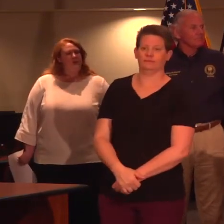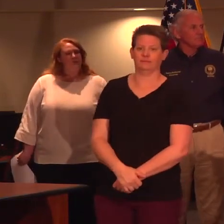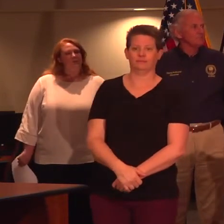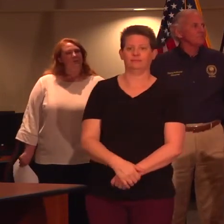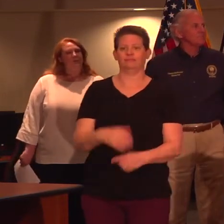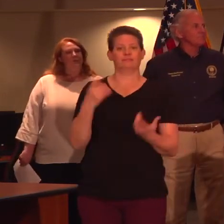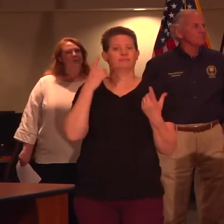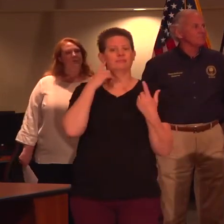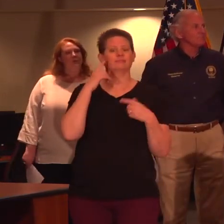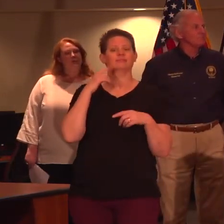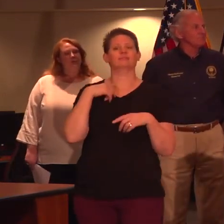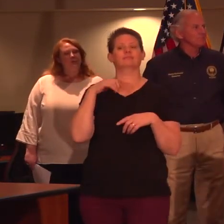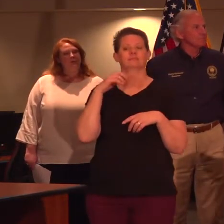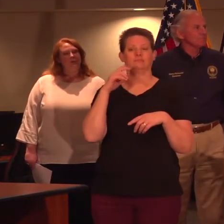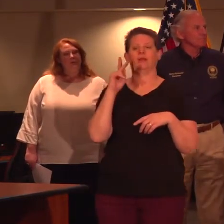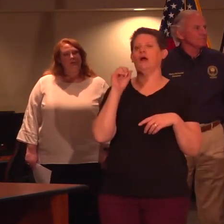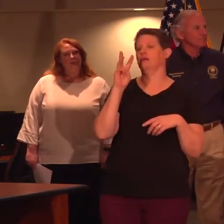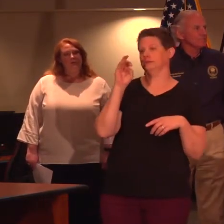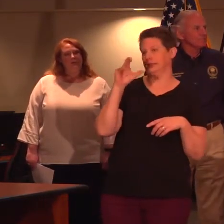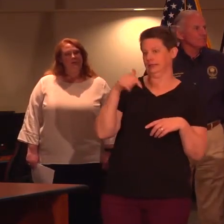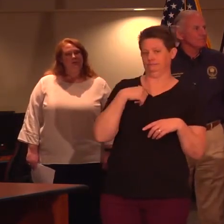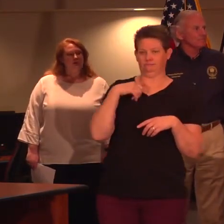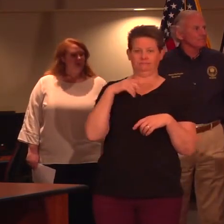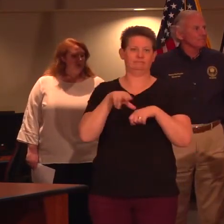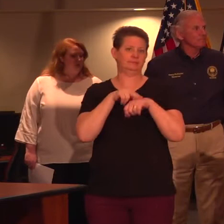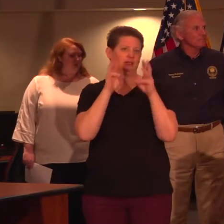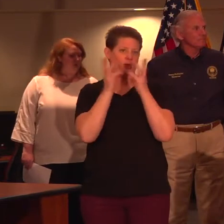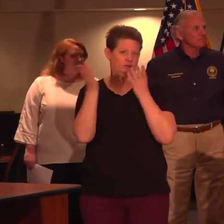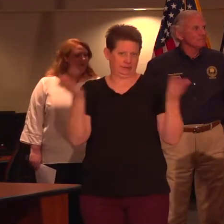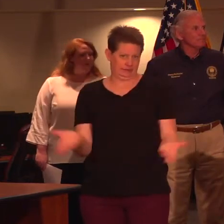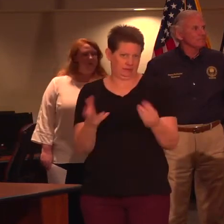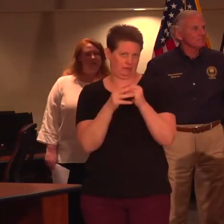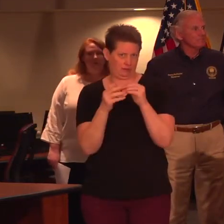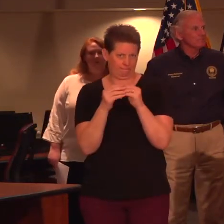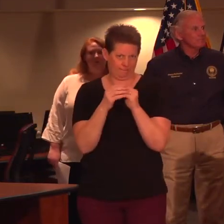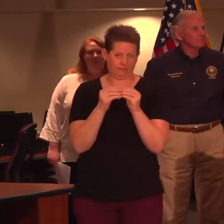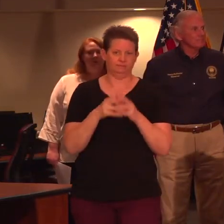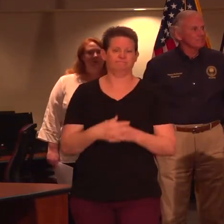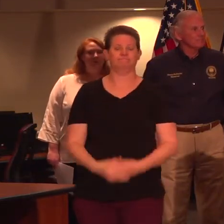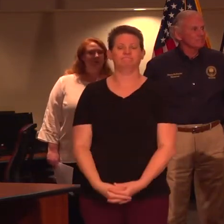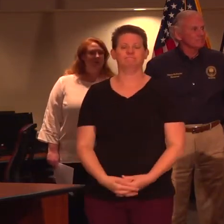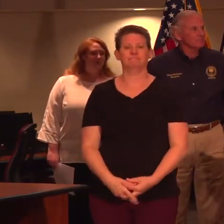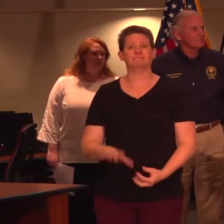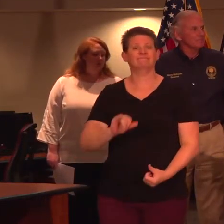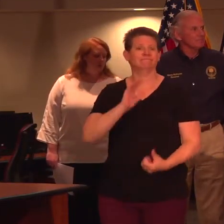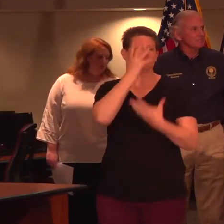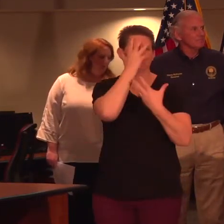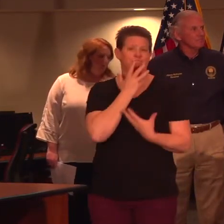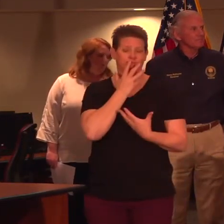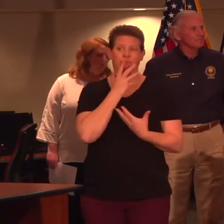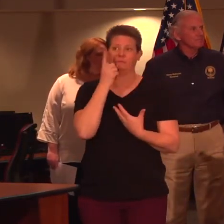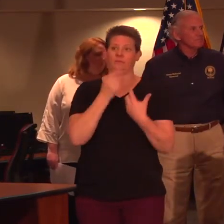My name is Richard Kolsky. I'm the meteorologist in charge of the National Weather Service office in Columbia. And unfortunately, we had the